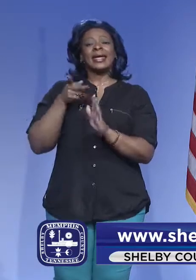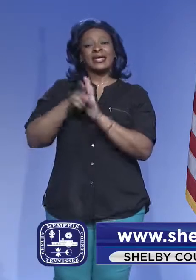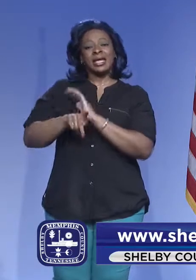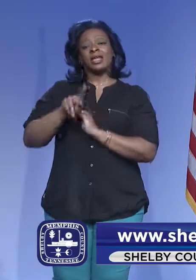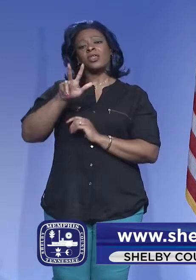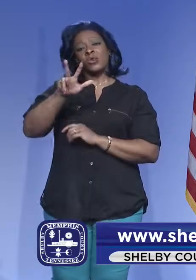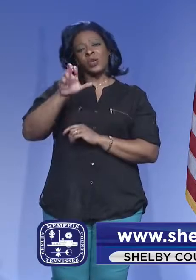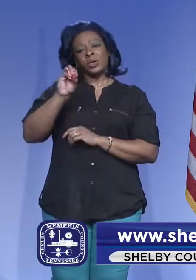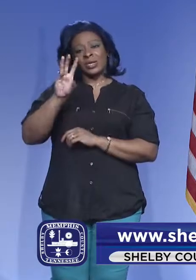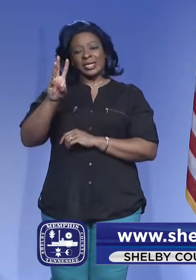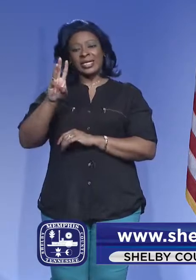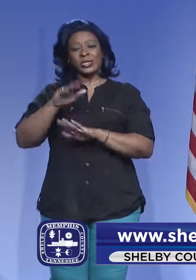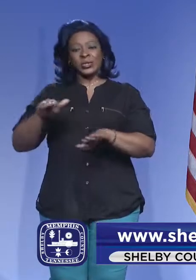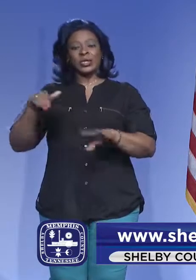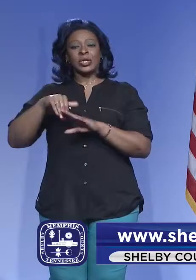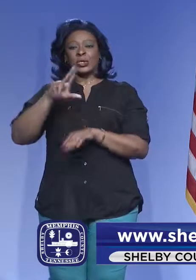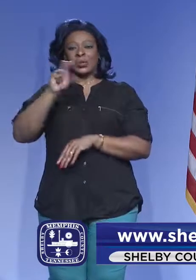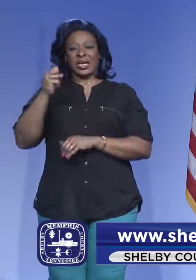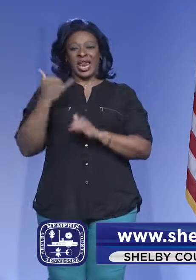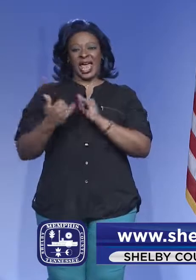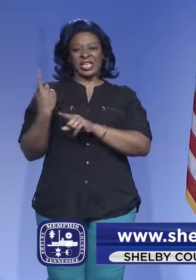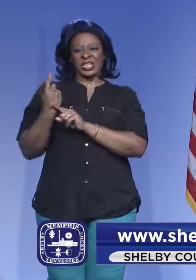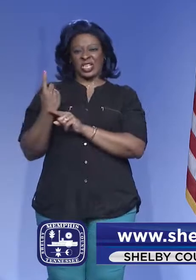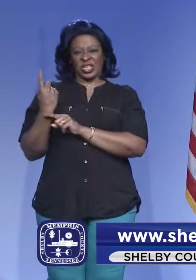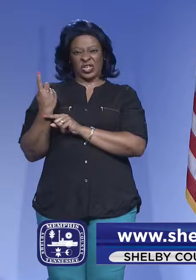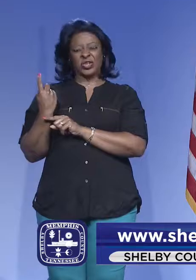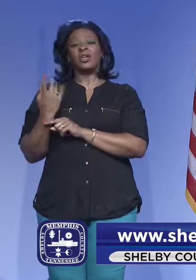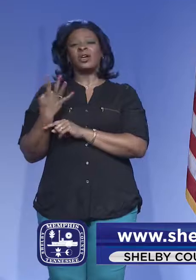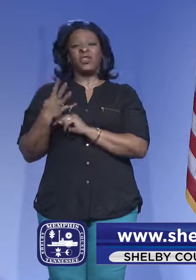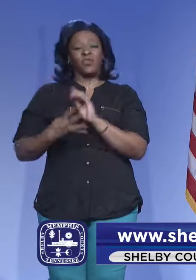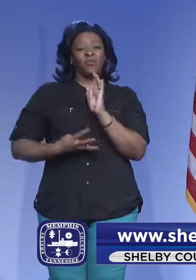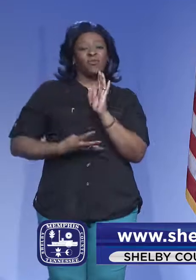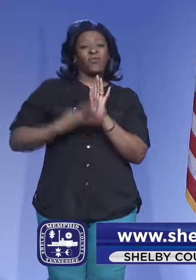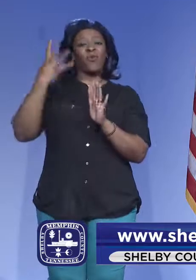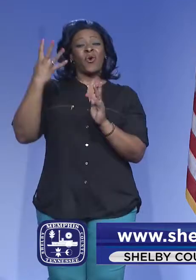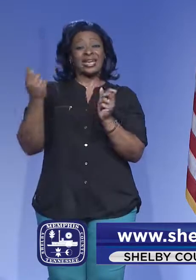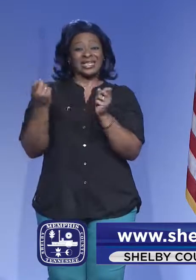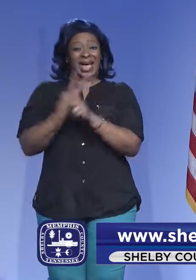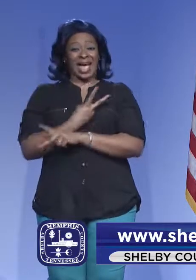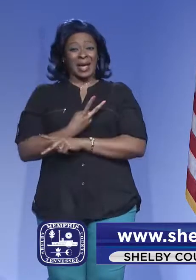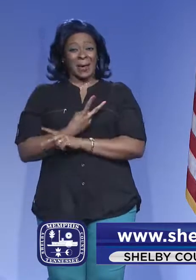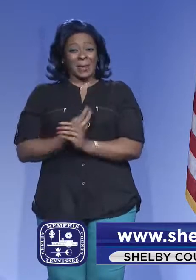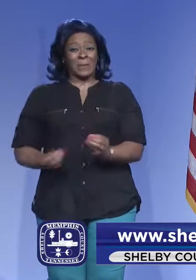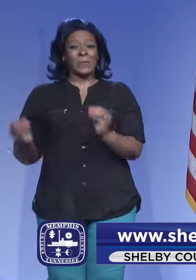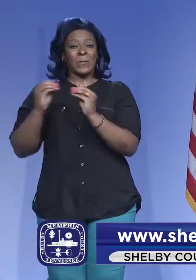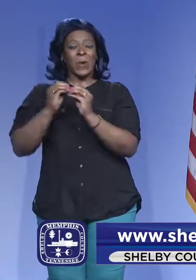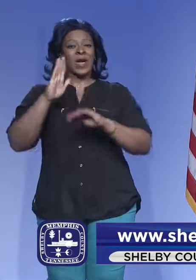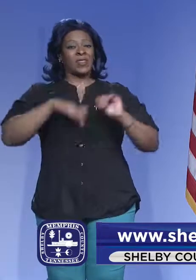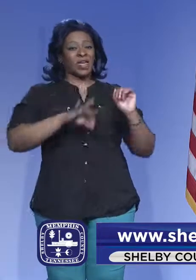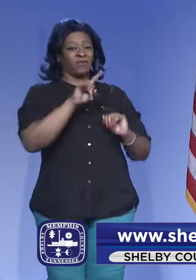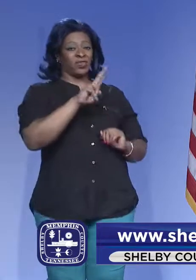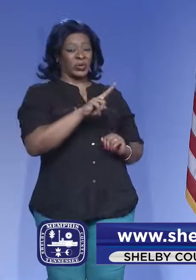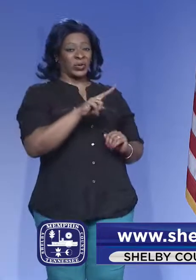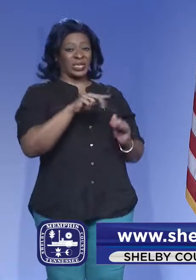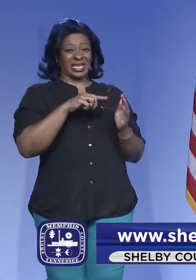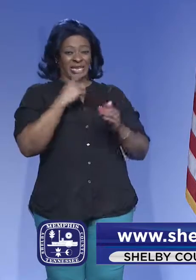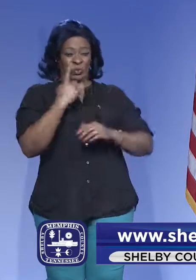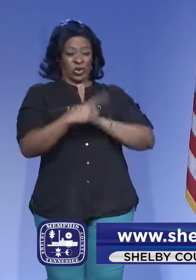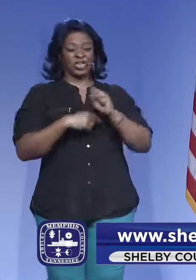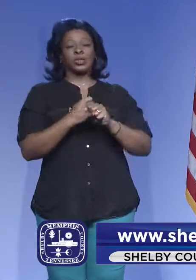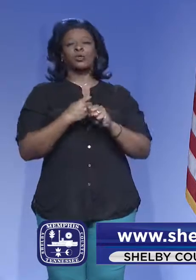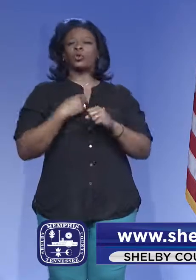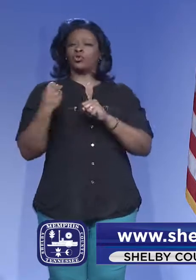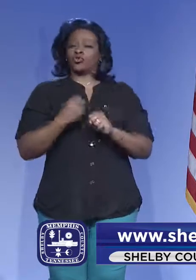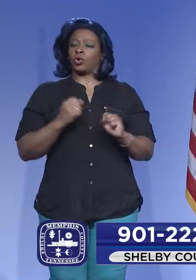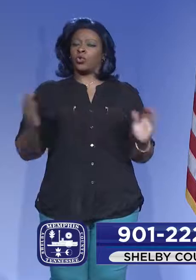in the United States in the last year. So that's 4 times as many as we see with influenza in a normal year, and we strongly